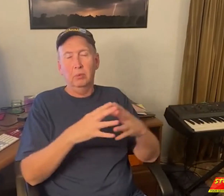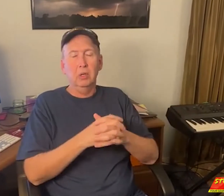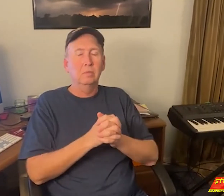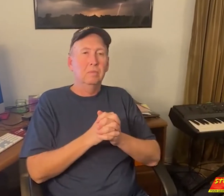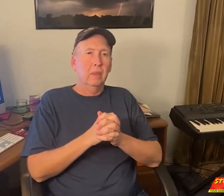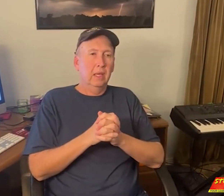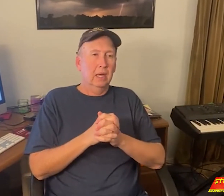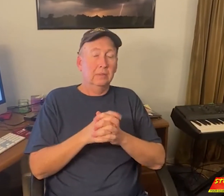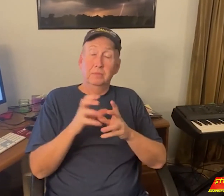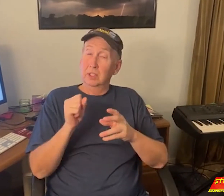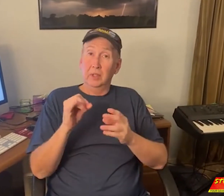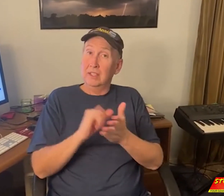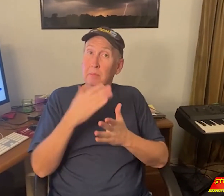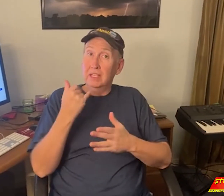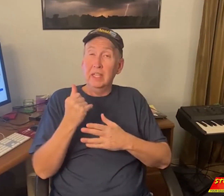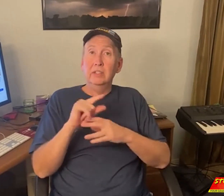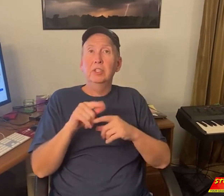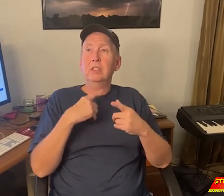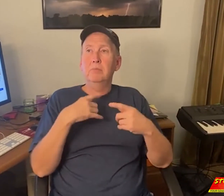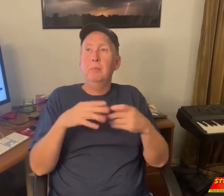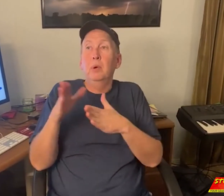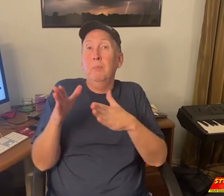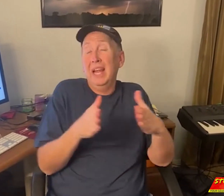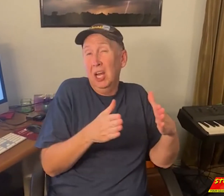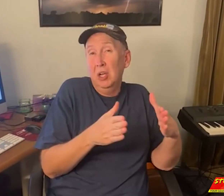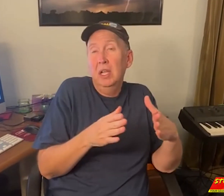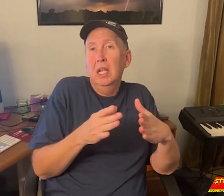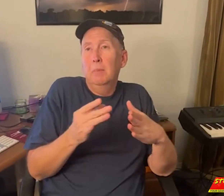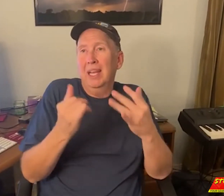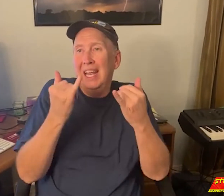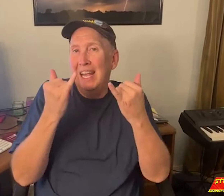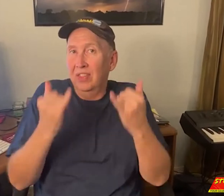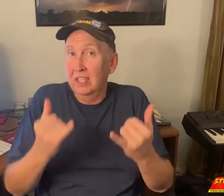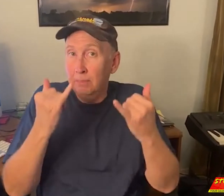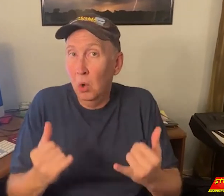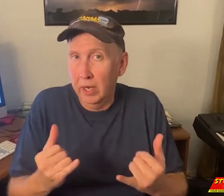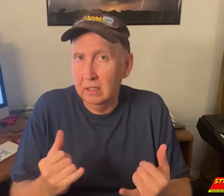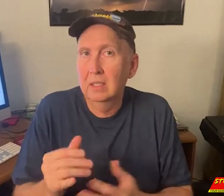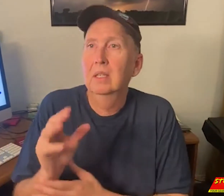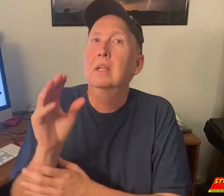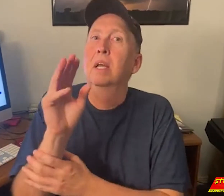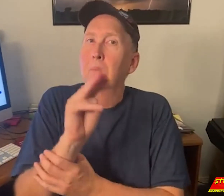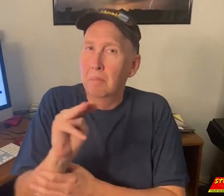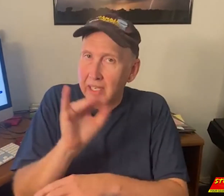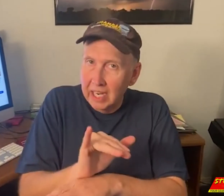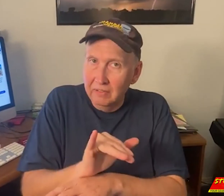road. So that's the best thing. So just be prepared. But at this point, Monday